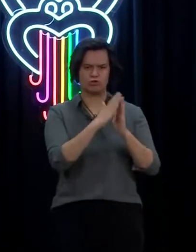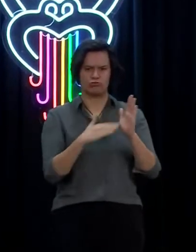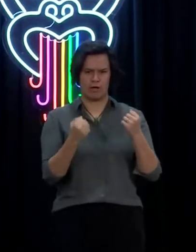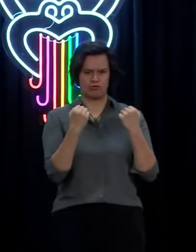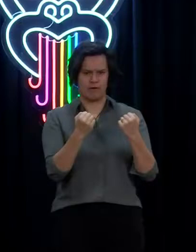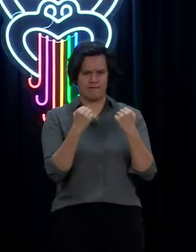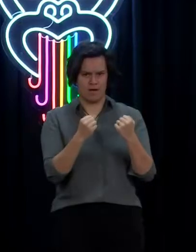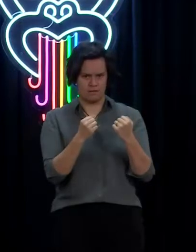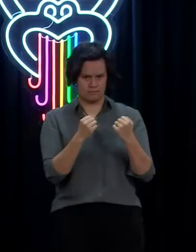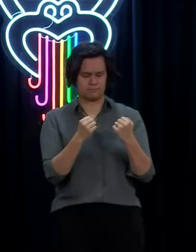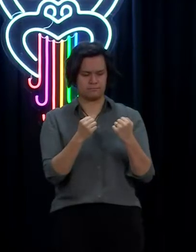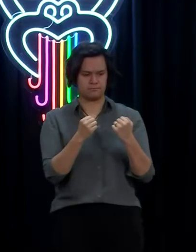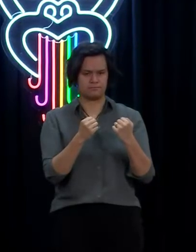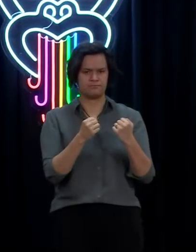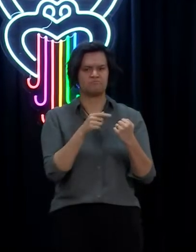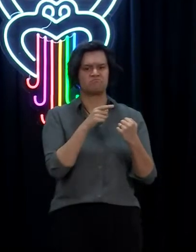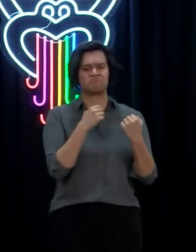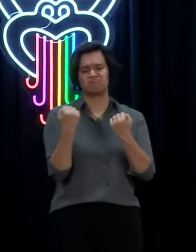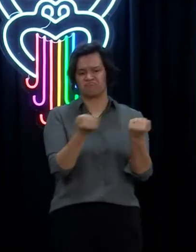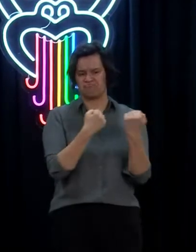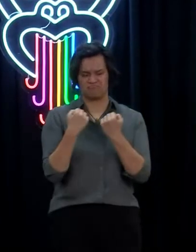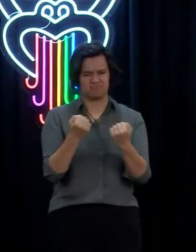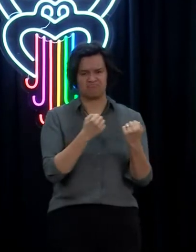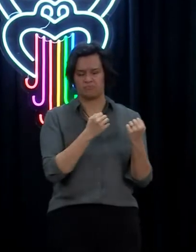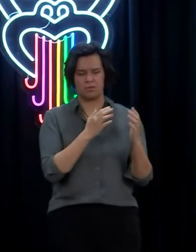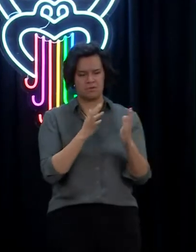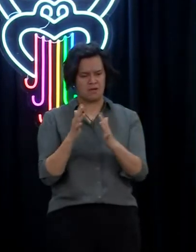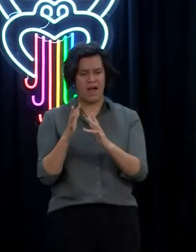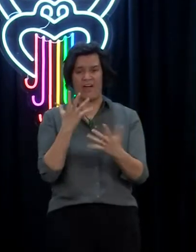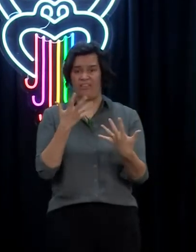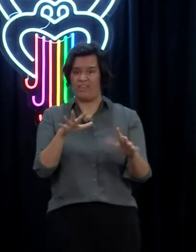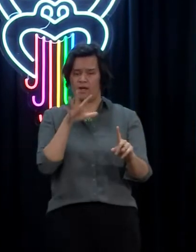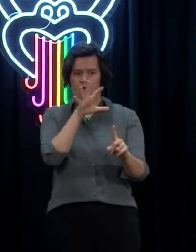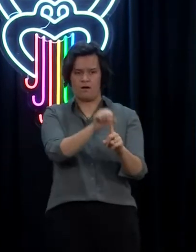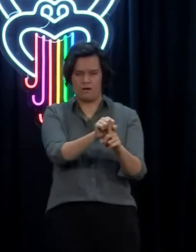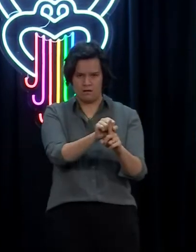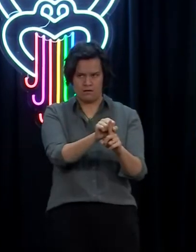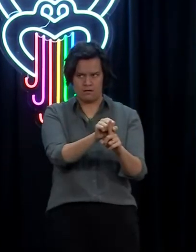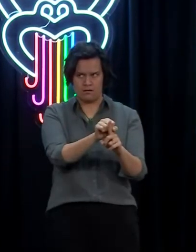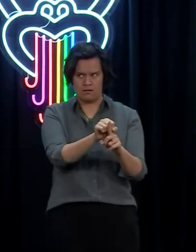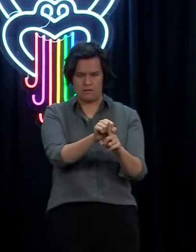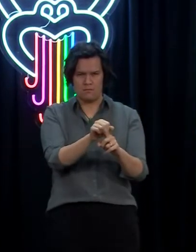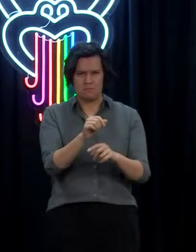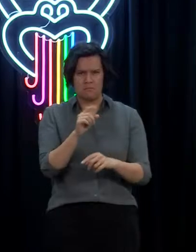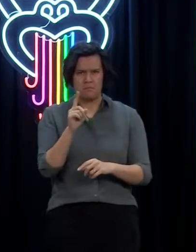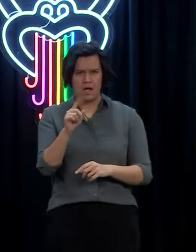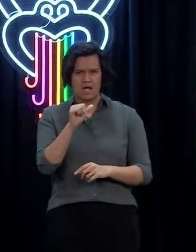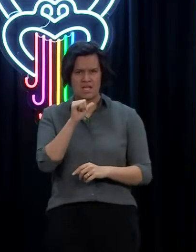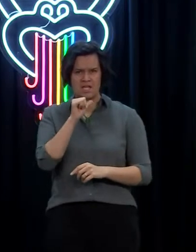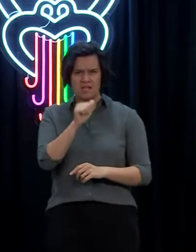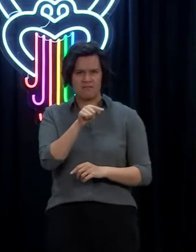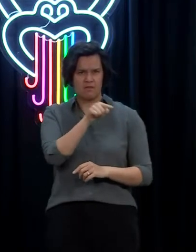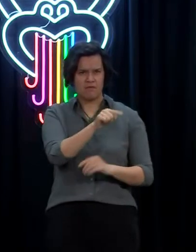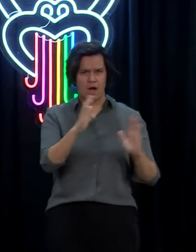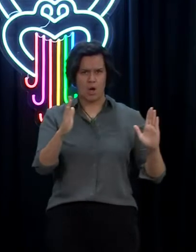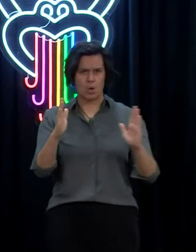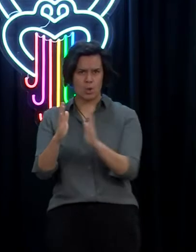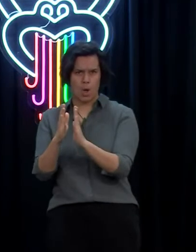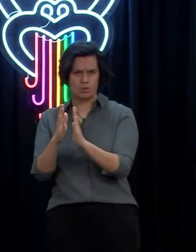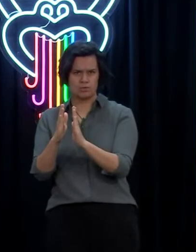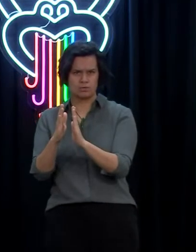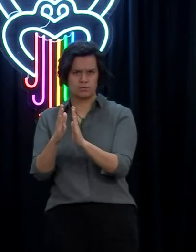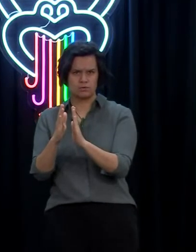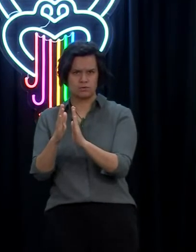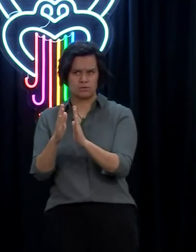being tested, what was happening in terms of, because if it was a household contact, would they have been isolating, or can you